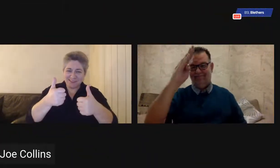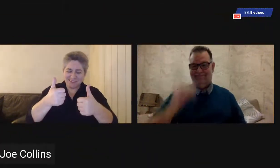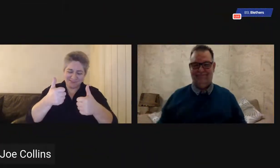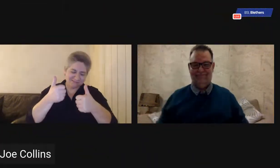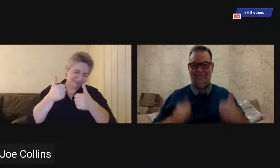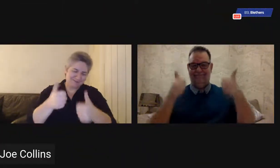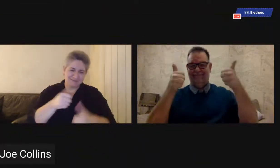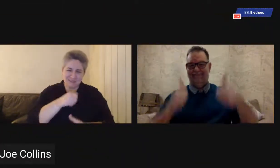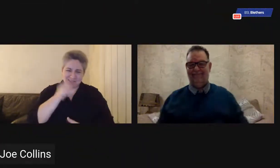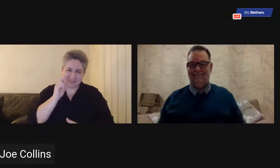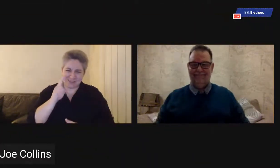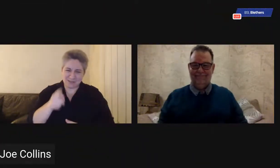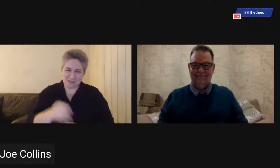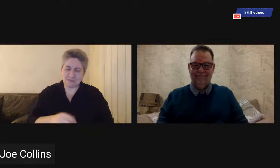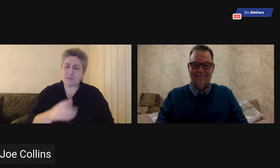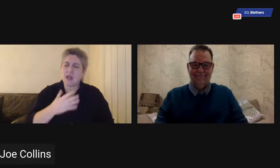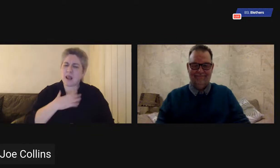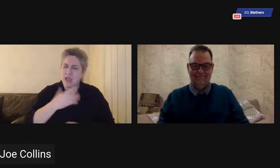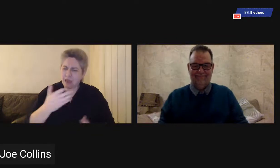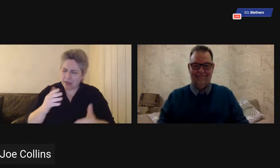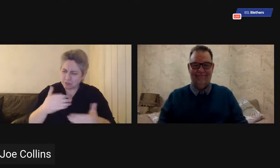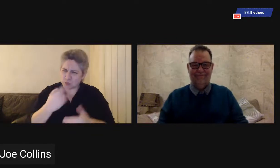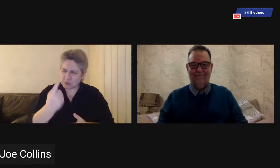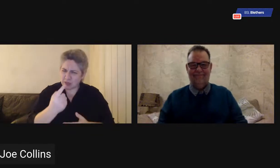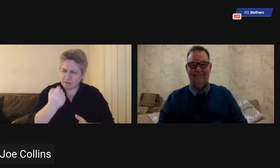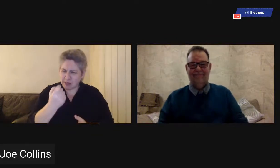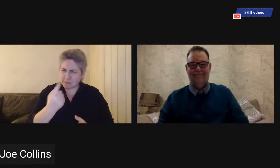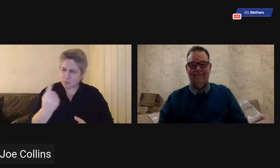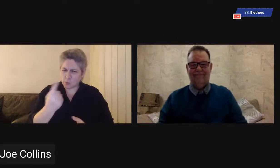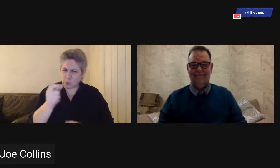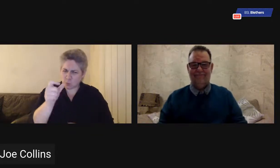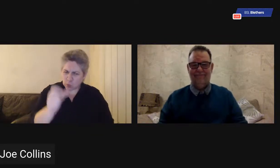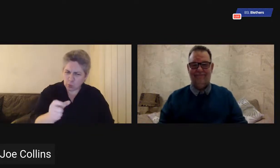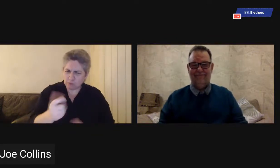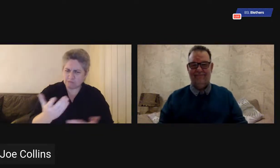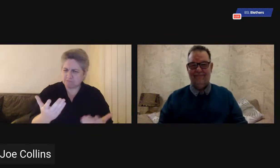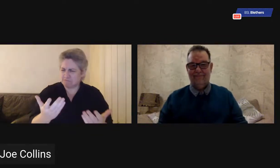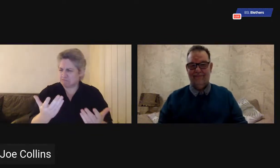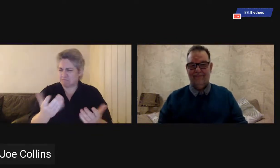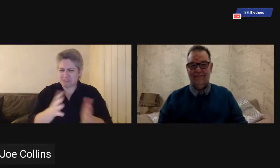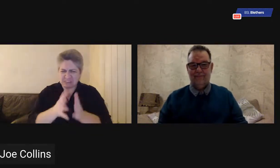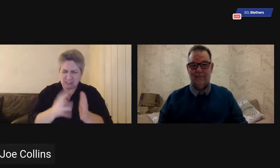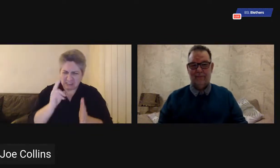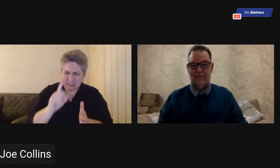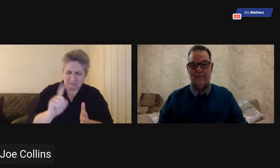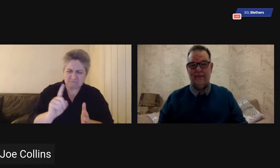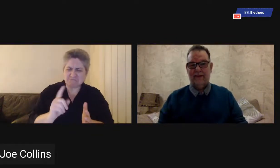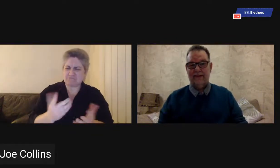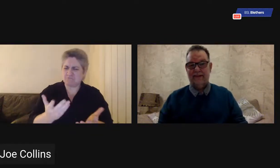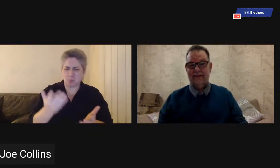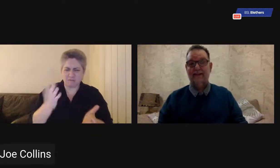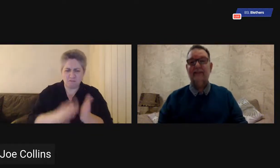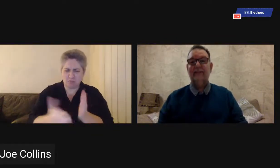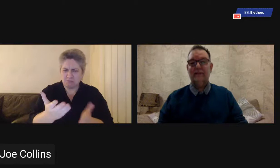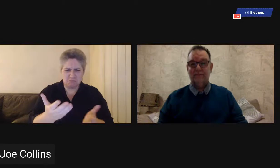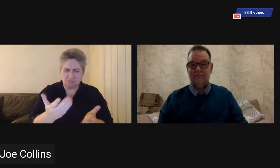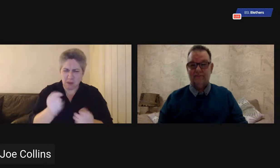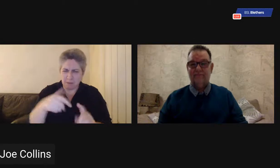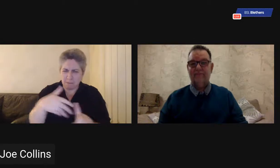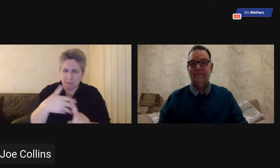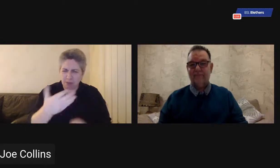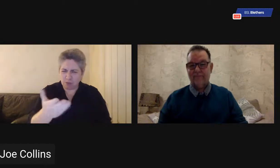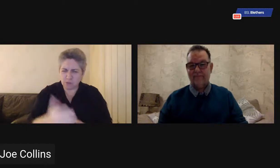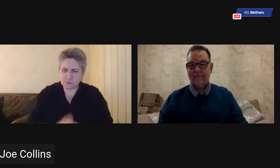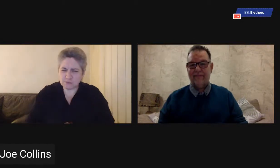Hello, Joe. Hi there, Avro. Lovely to see you again. Could you introduce yourself? Tell us a wee bit about